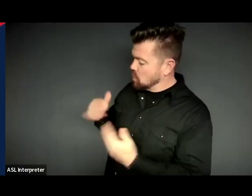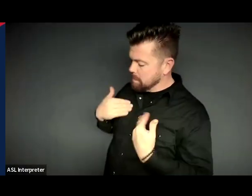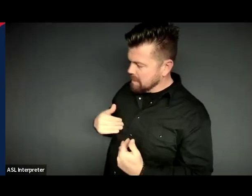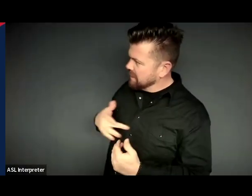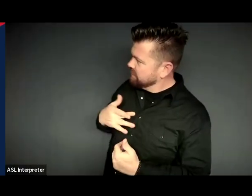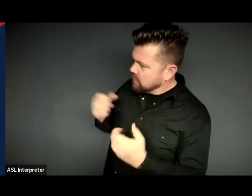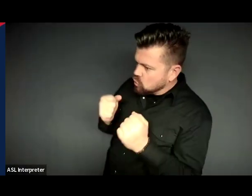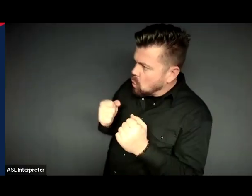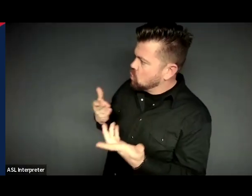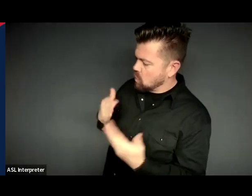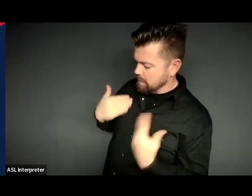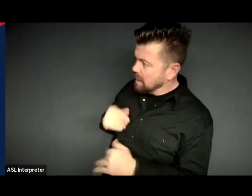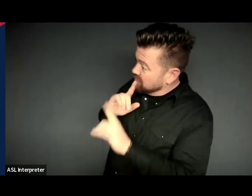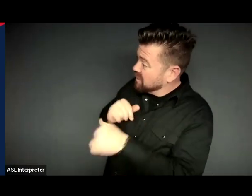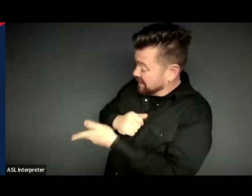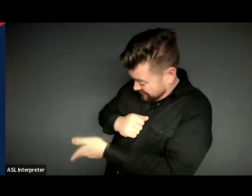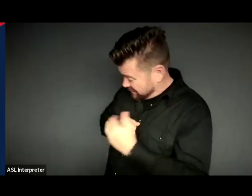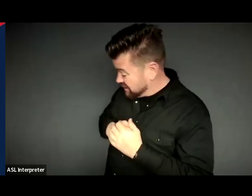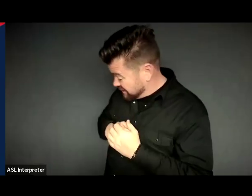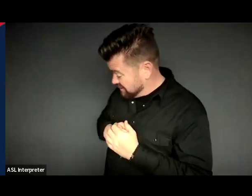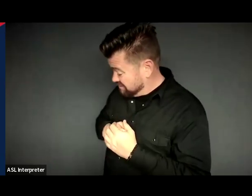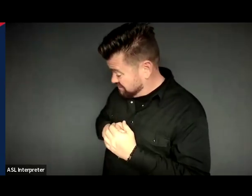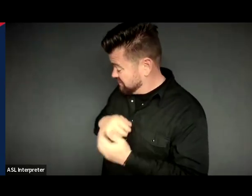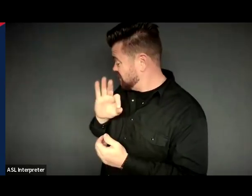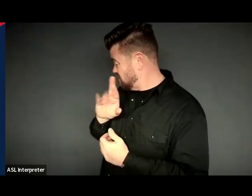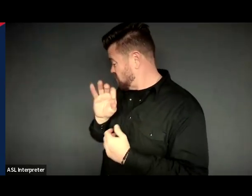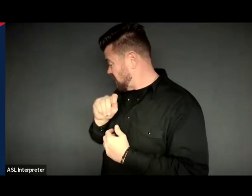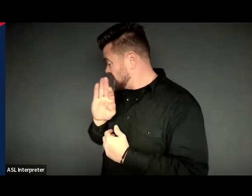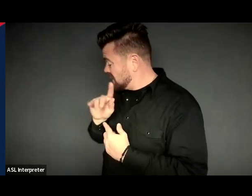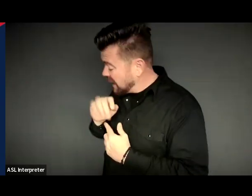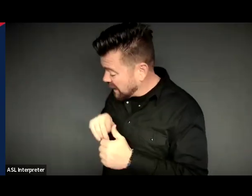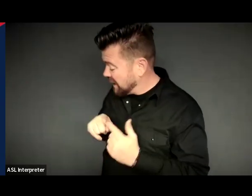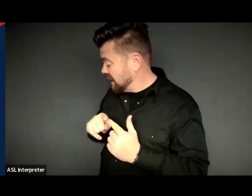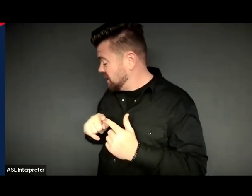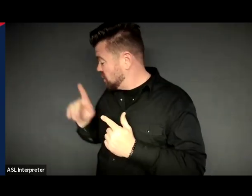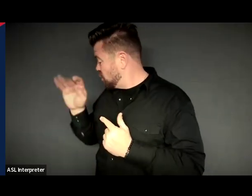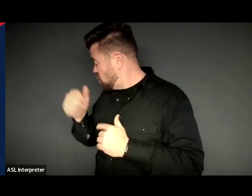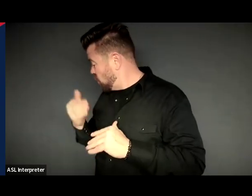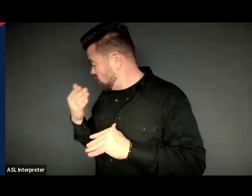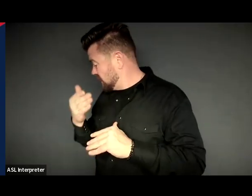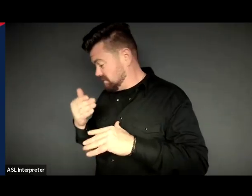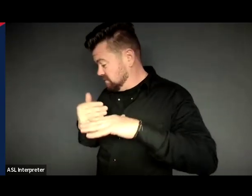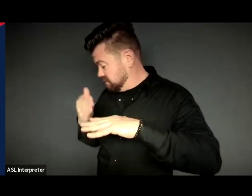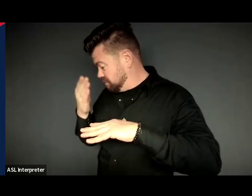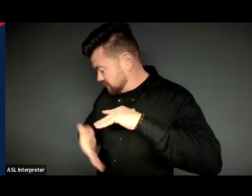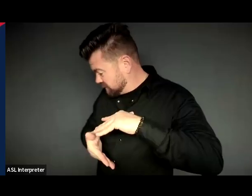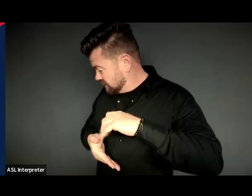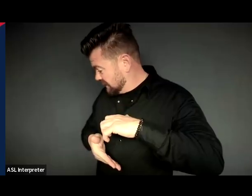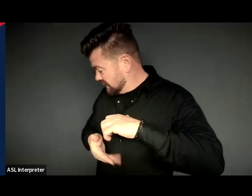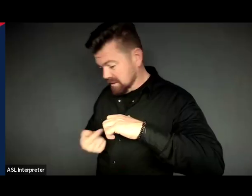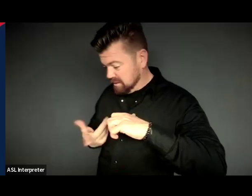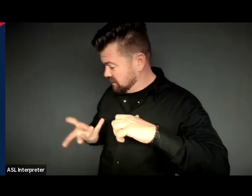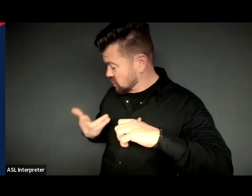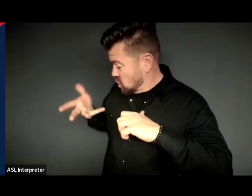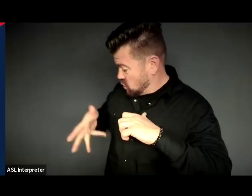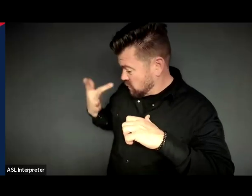your body's reacting to it. You're going to get frostbite. You're going to lose your toes. And you don't want to do any of that. You want to keep all your body parts